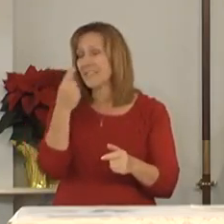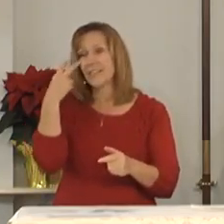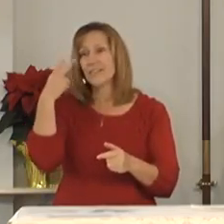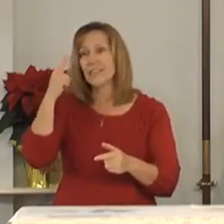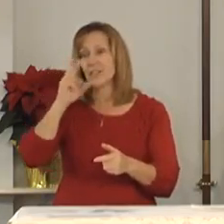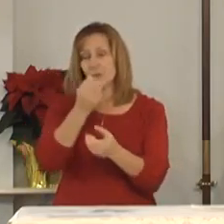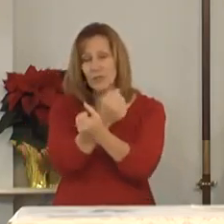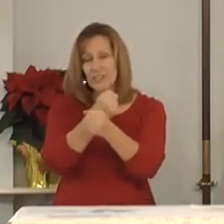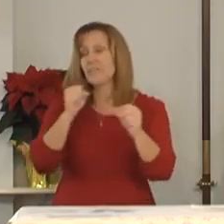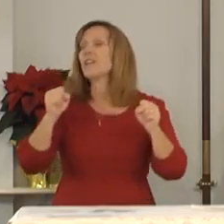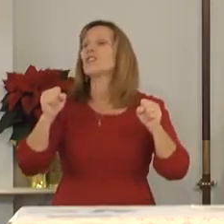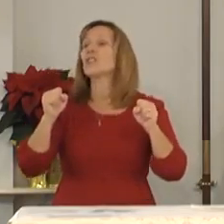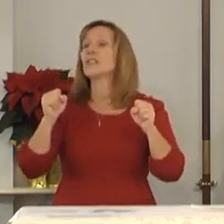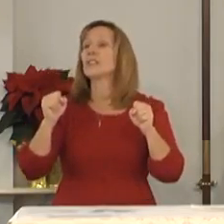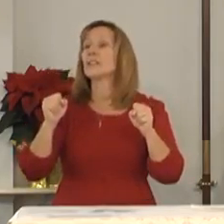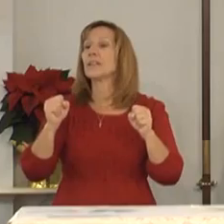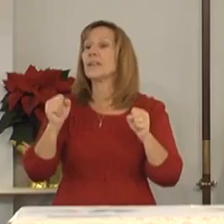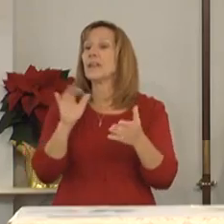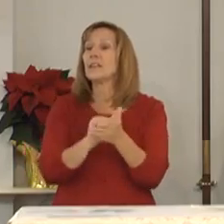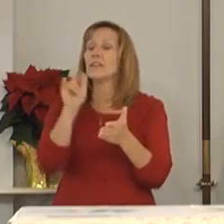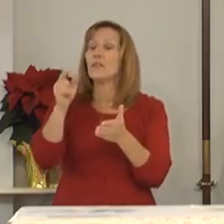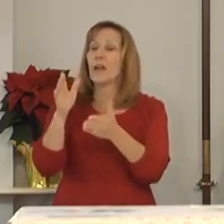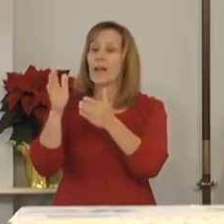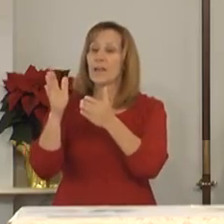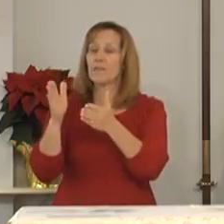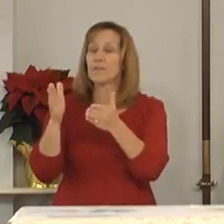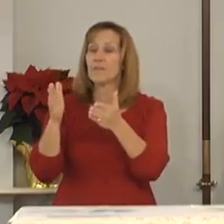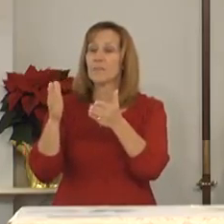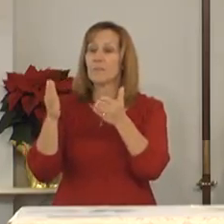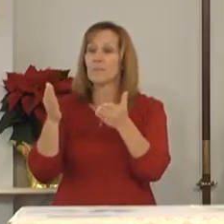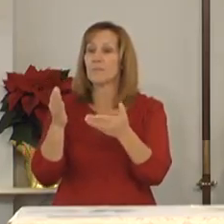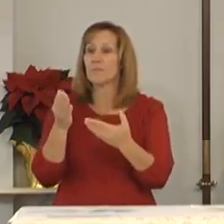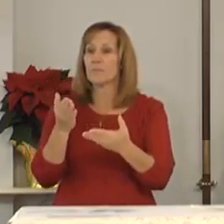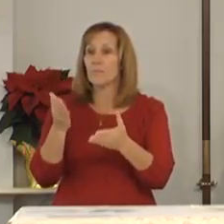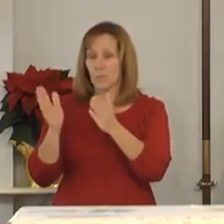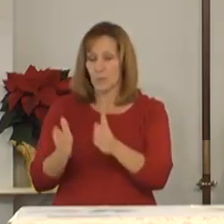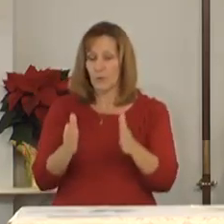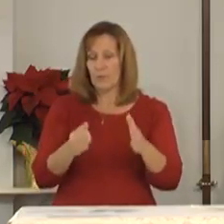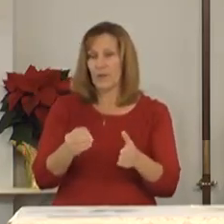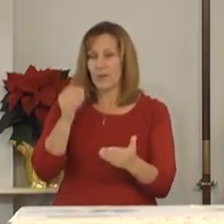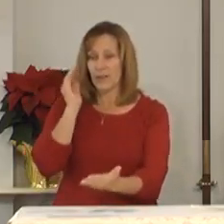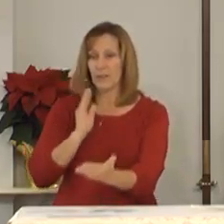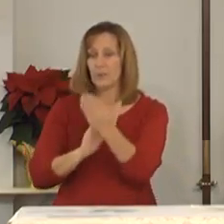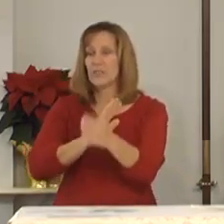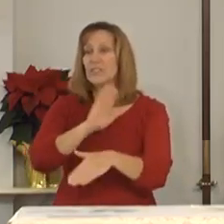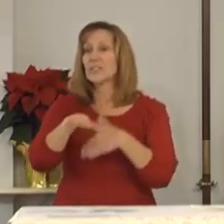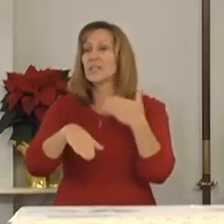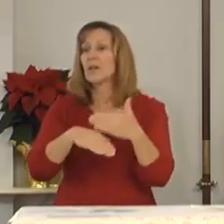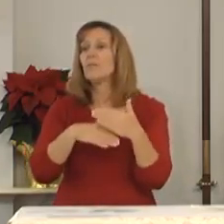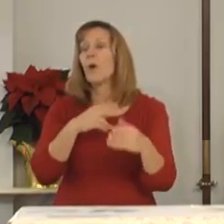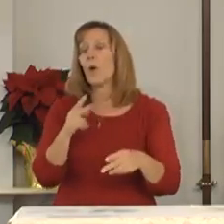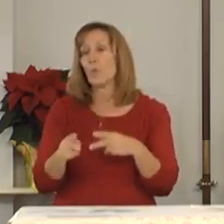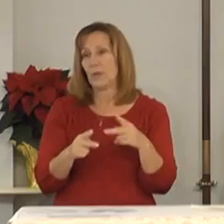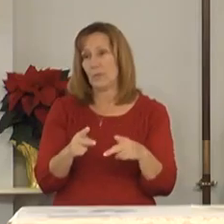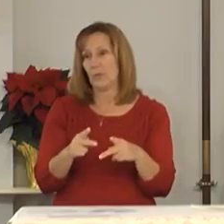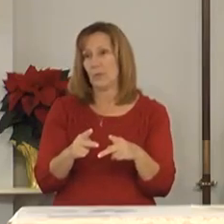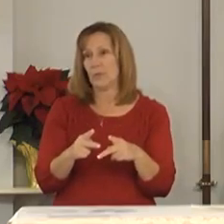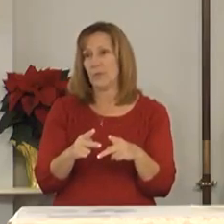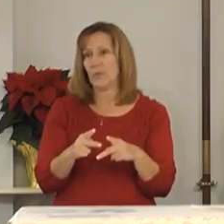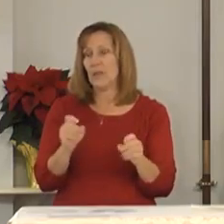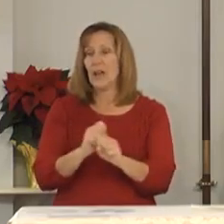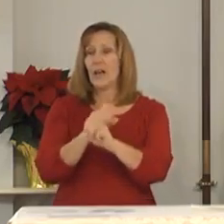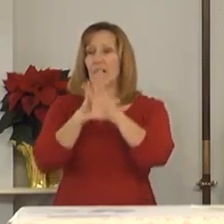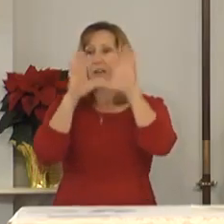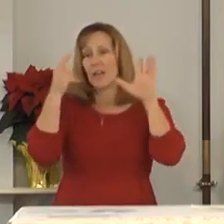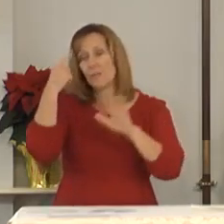seen your salvation, that you have prepared in the presence of all peoples, a light